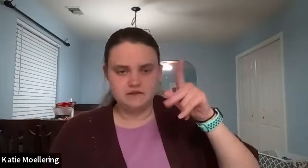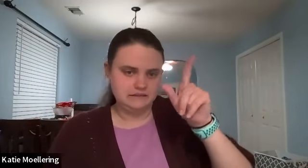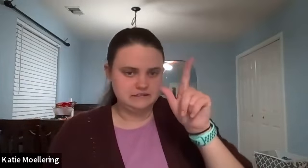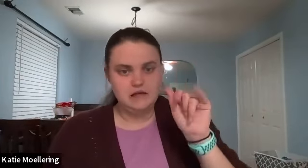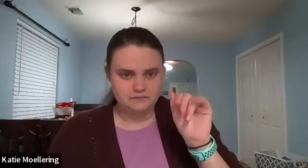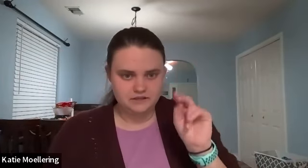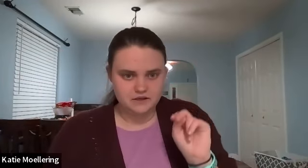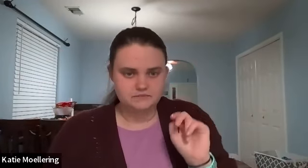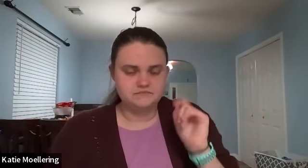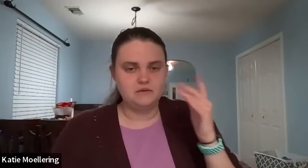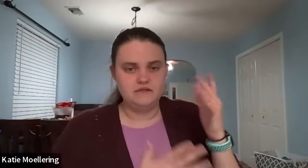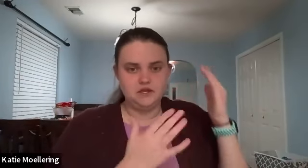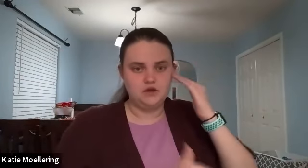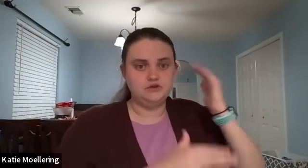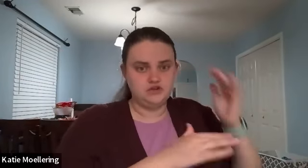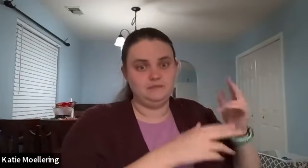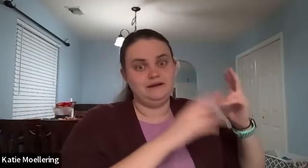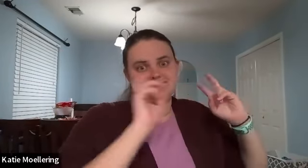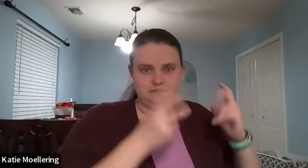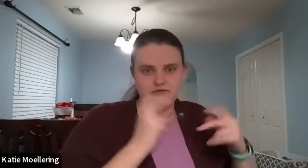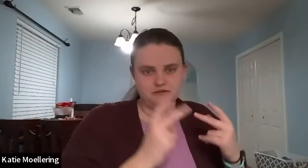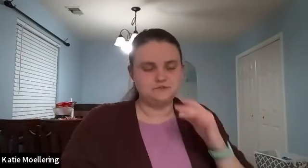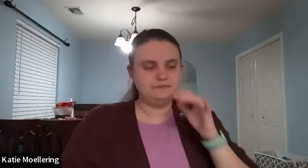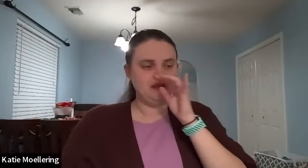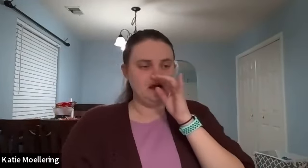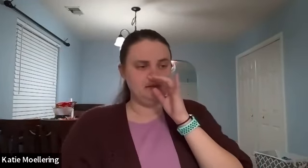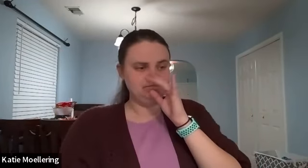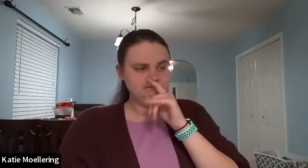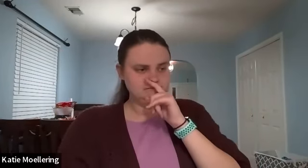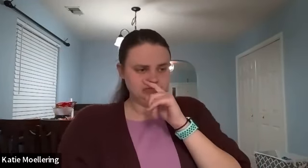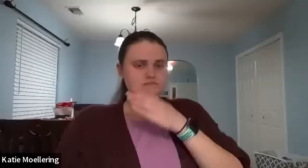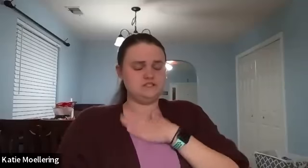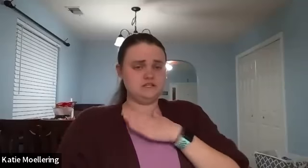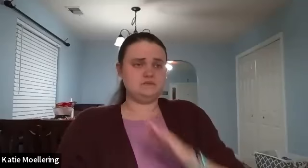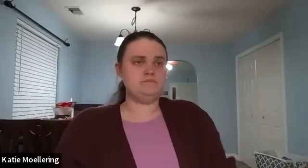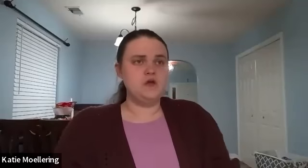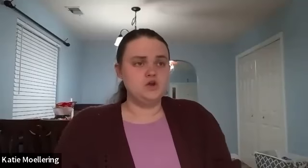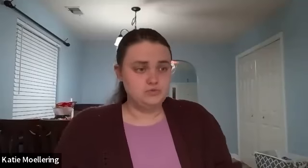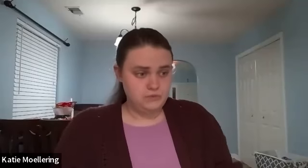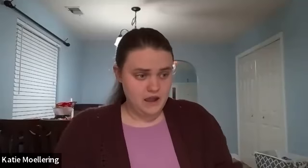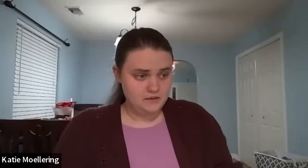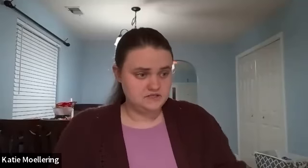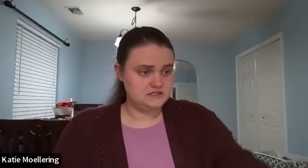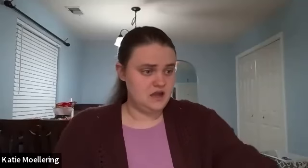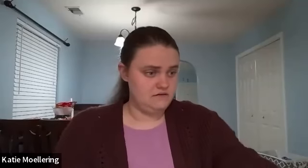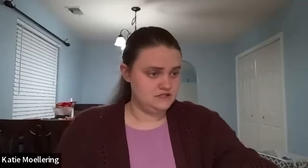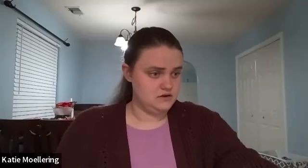spelling tilapia. That way they know you're talking about a type of fish. Excuse me. Crab does have its